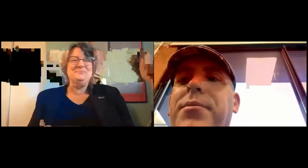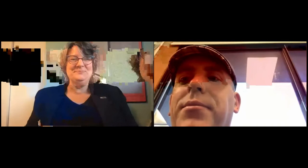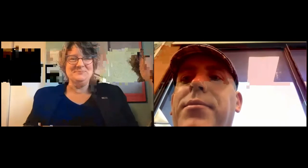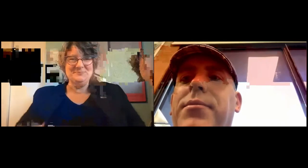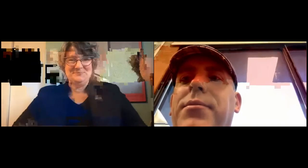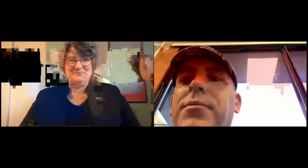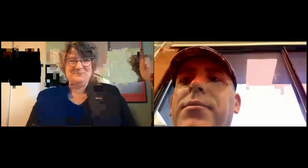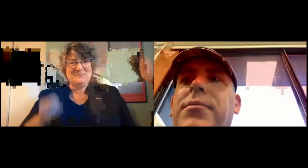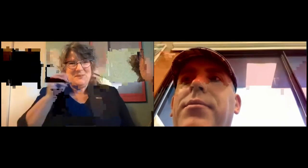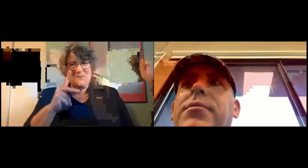jacket.